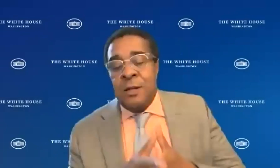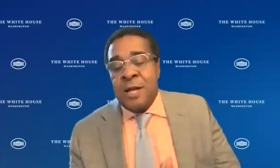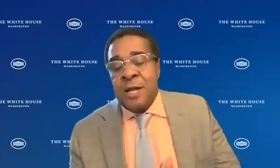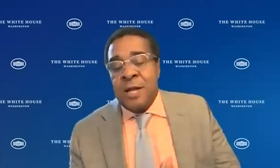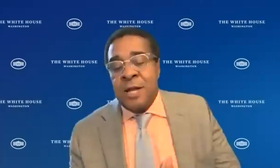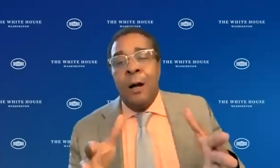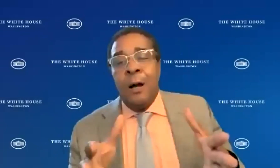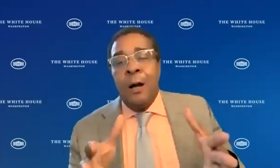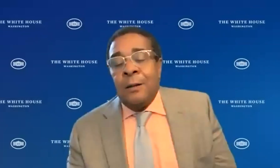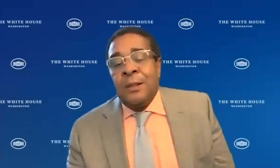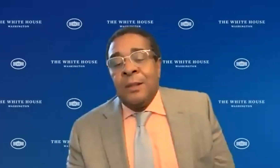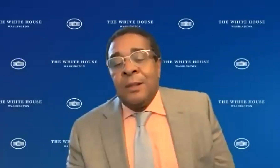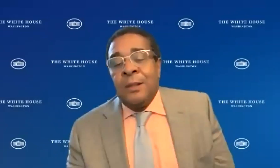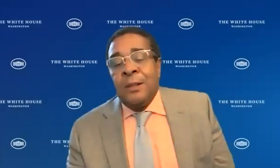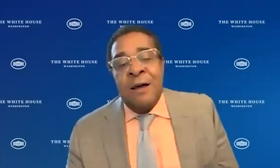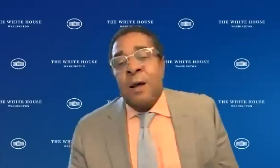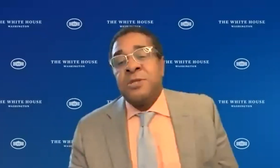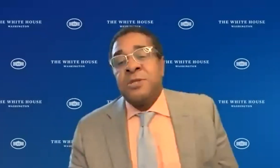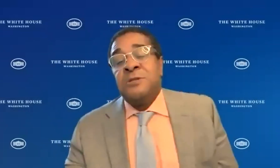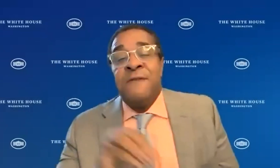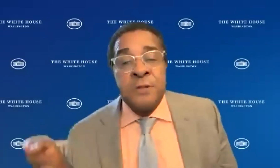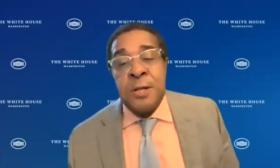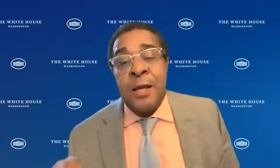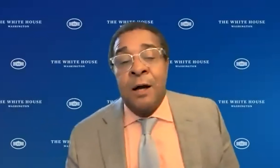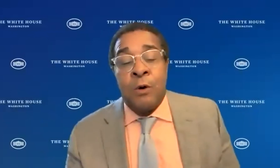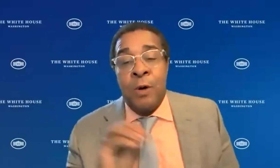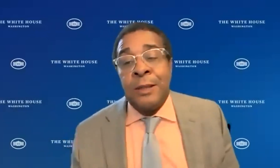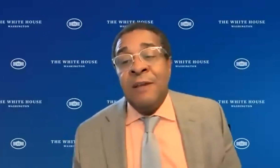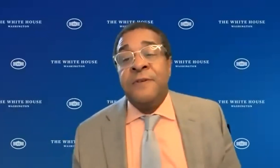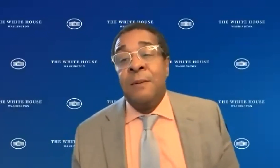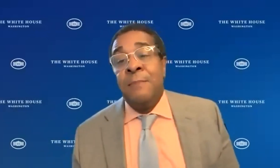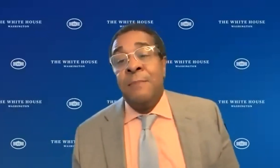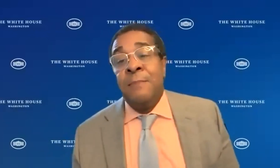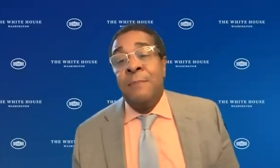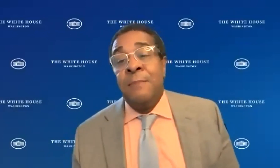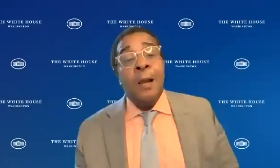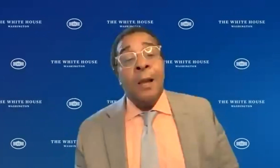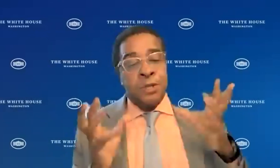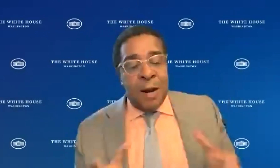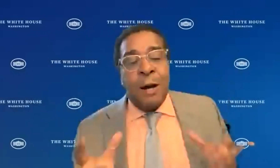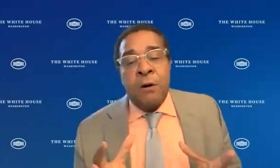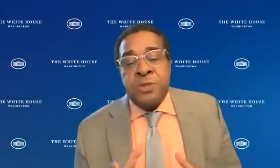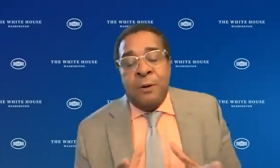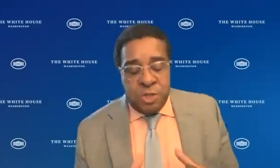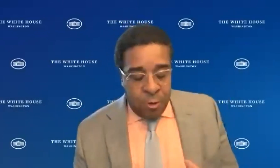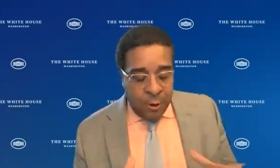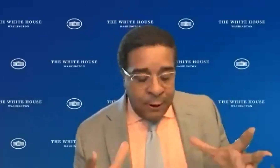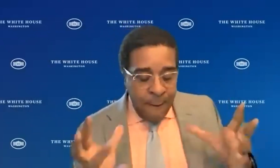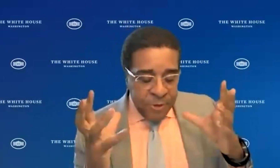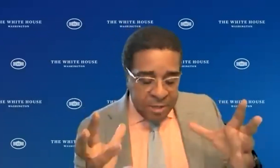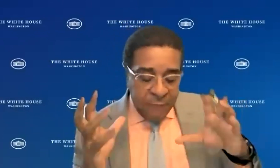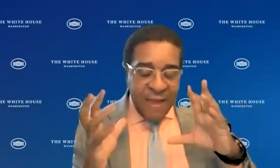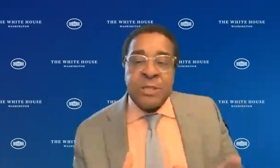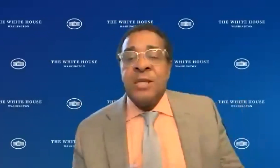and understanding of not only queer lives, but also the diversity of queer life in America, and trying to also